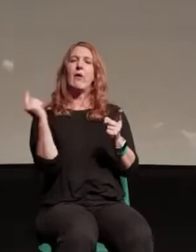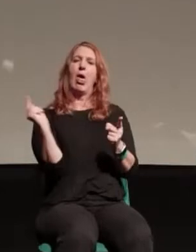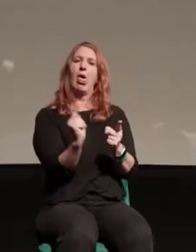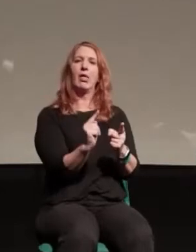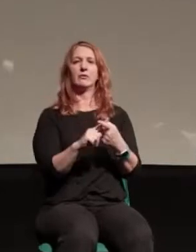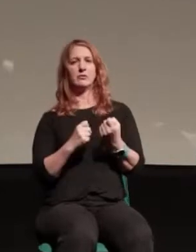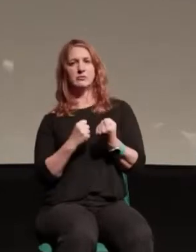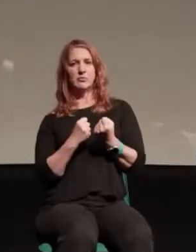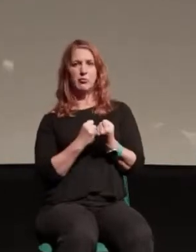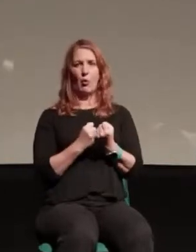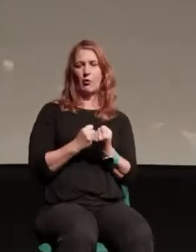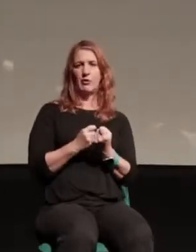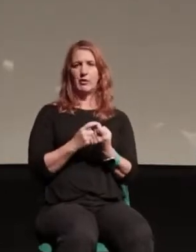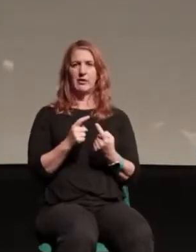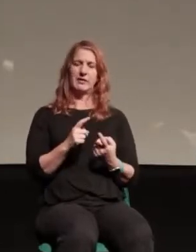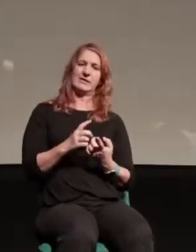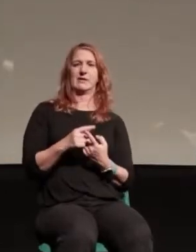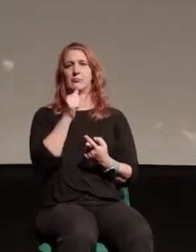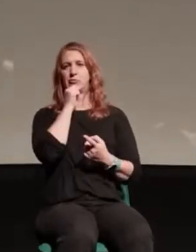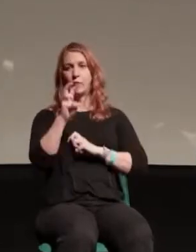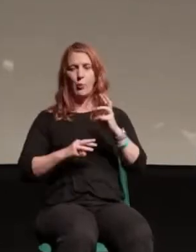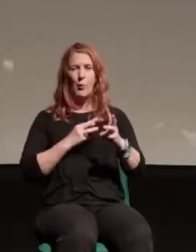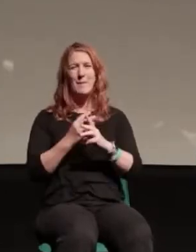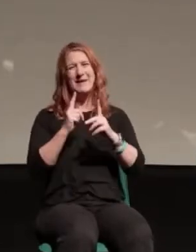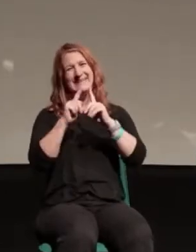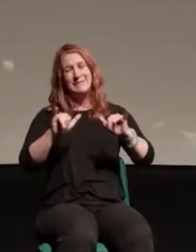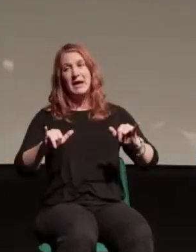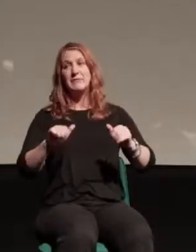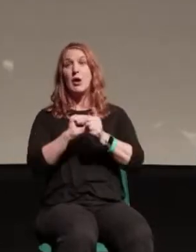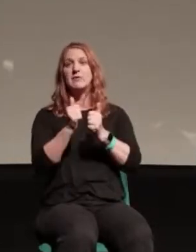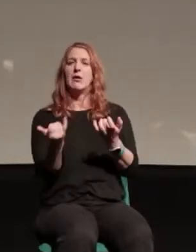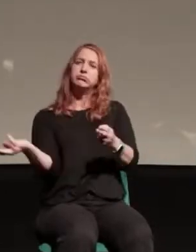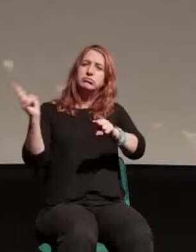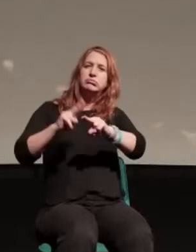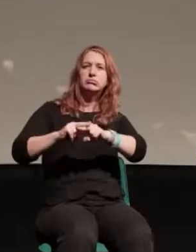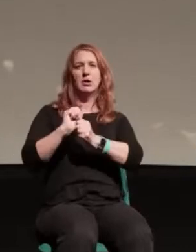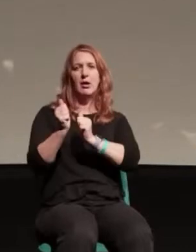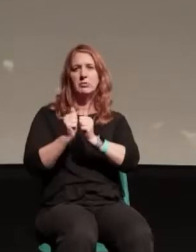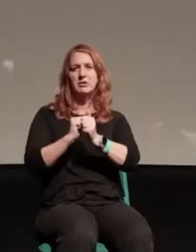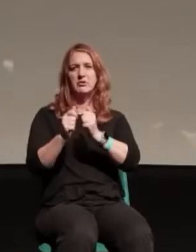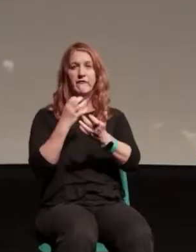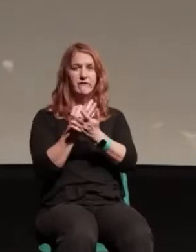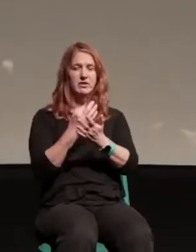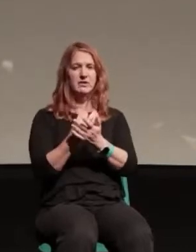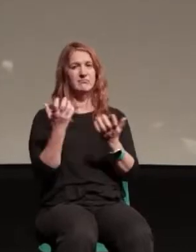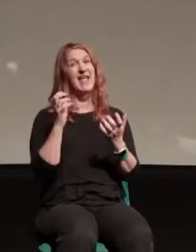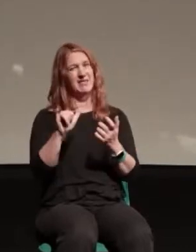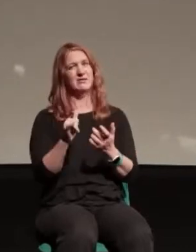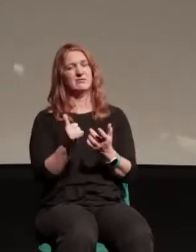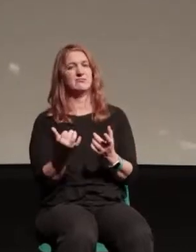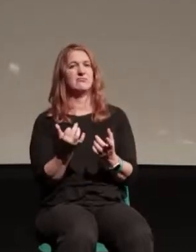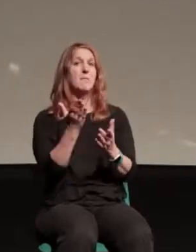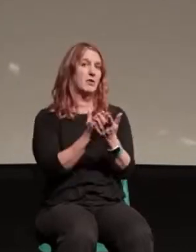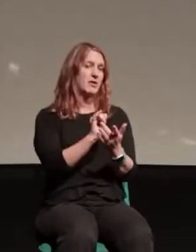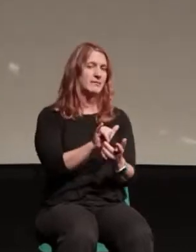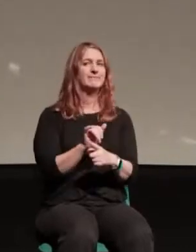to support it. So, there's so much more competition in that sense, and I think that that's been part of it. Yes, it's